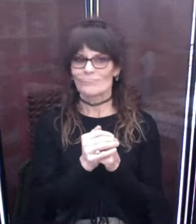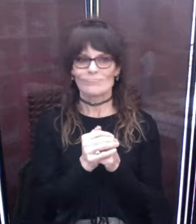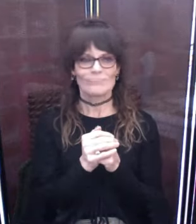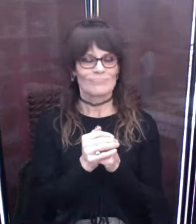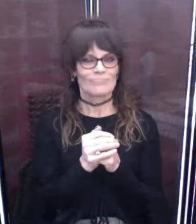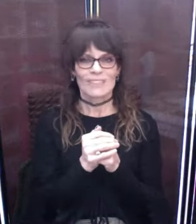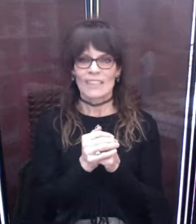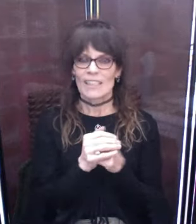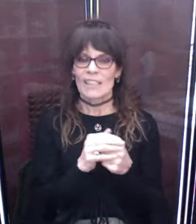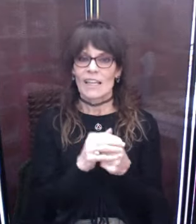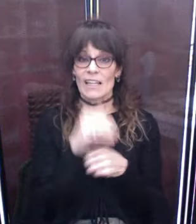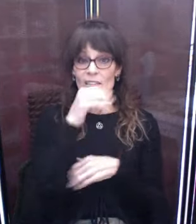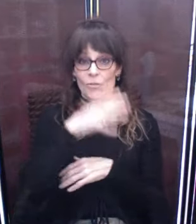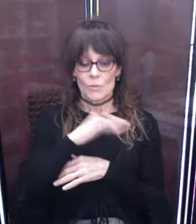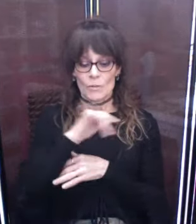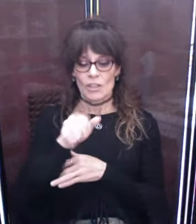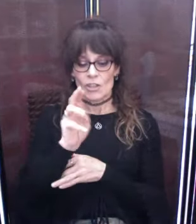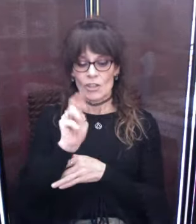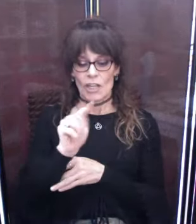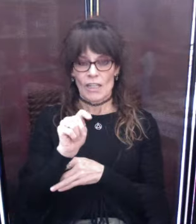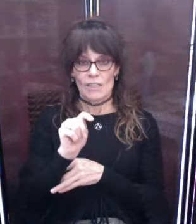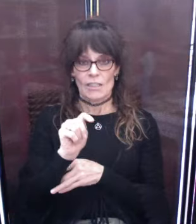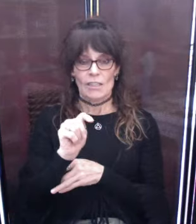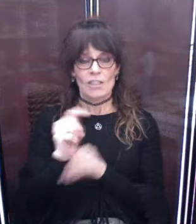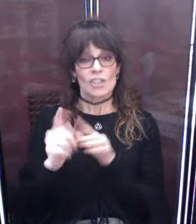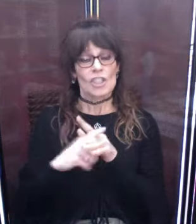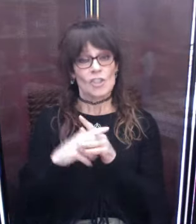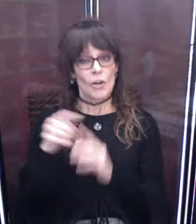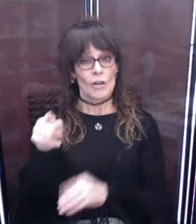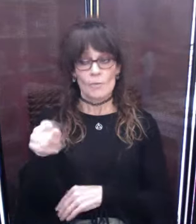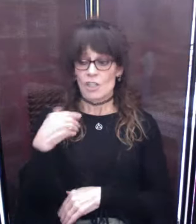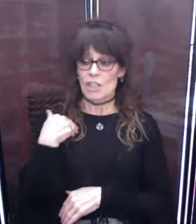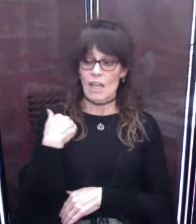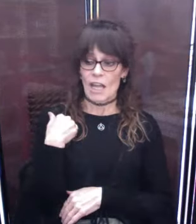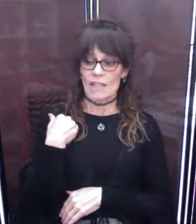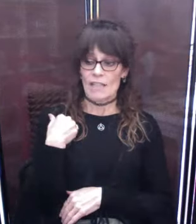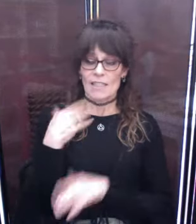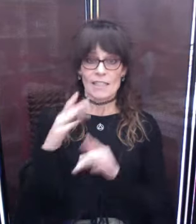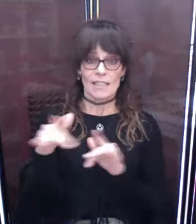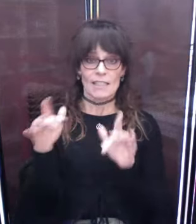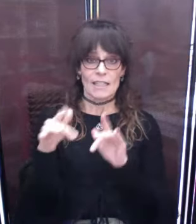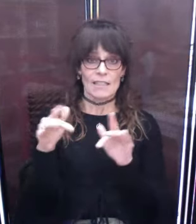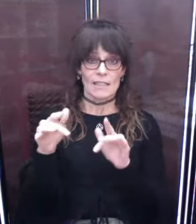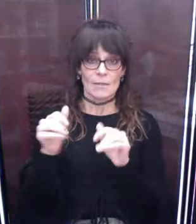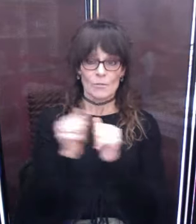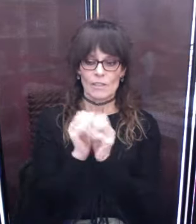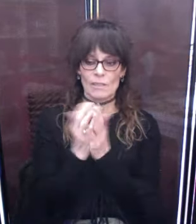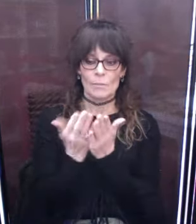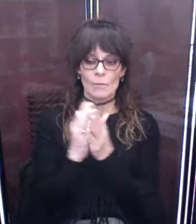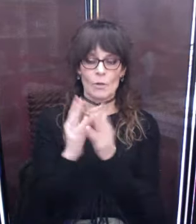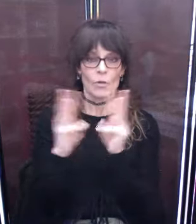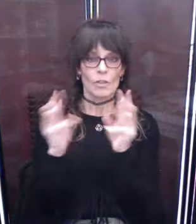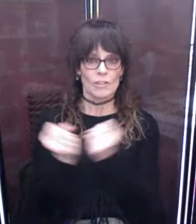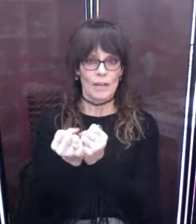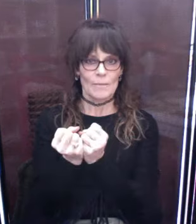And this woman, Janet, showed up, and she had these cassette tapes with this big book workshop. And that was where I was introduced